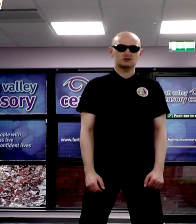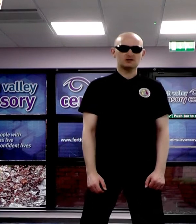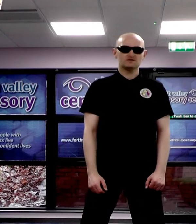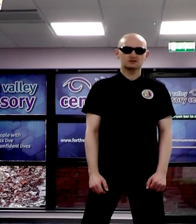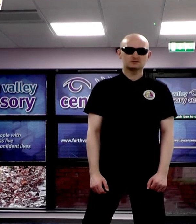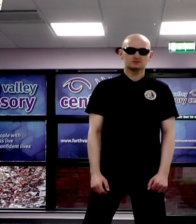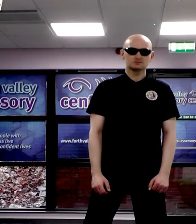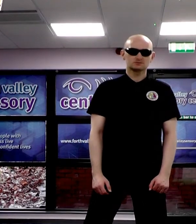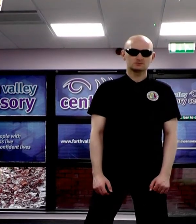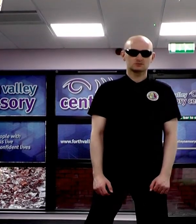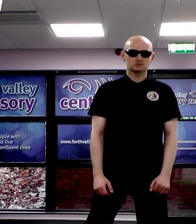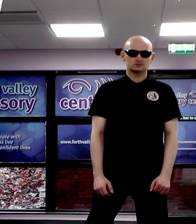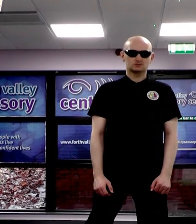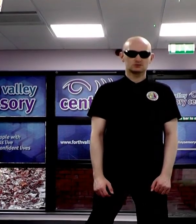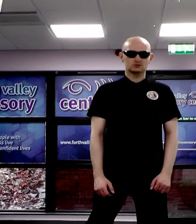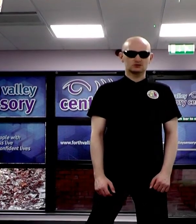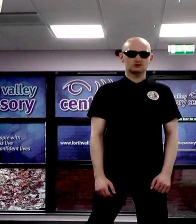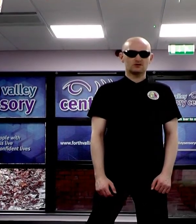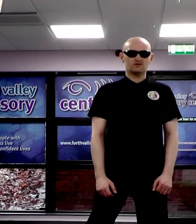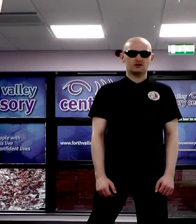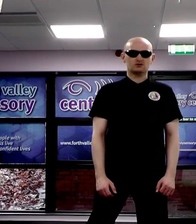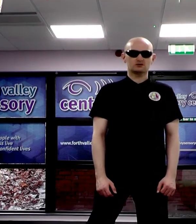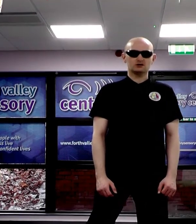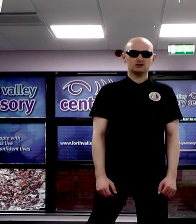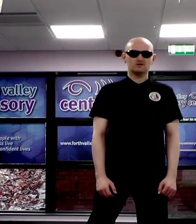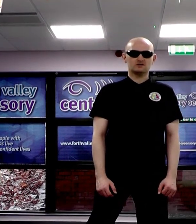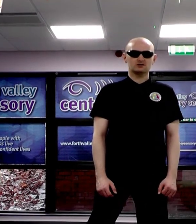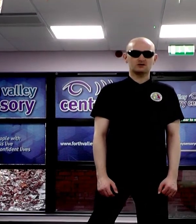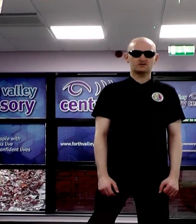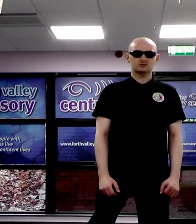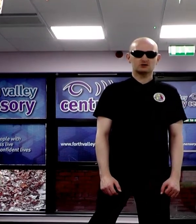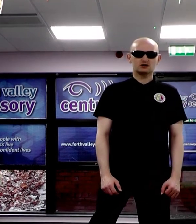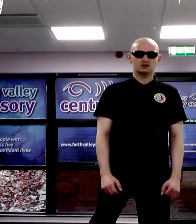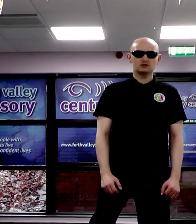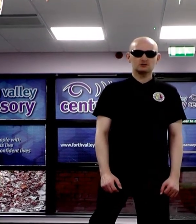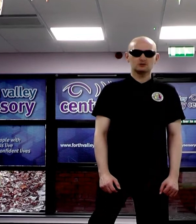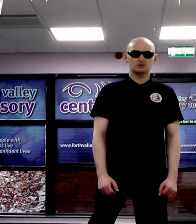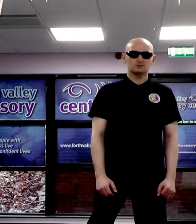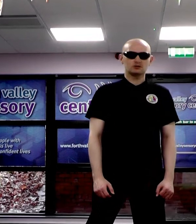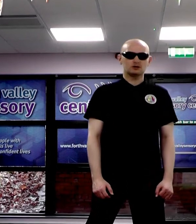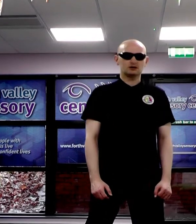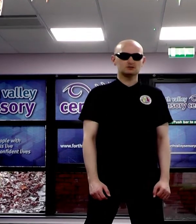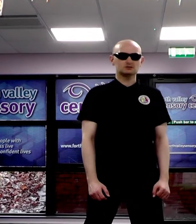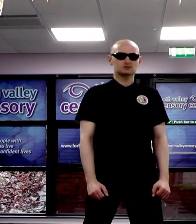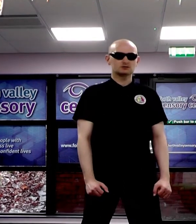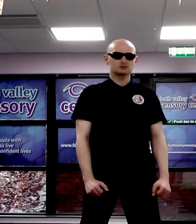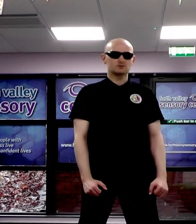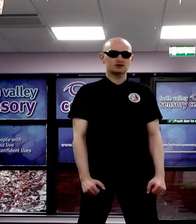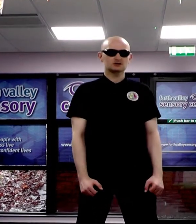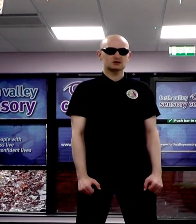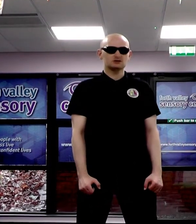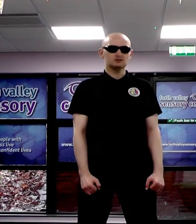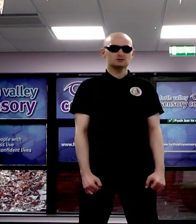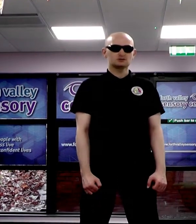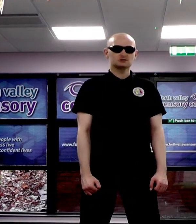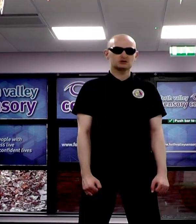left, don't lean too far left, lift your right heel, plant, come back to centre. Transfer to